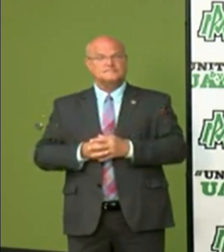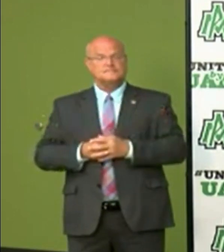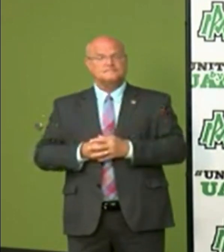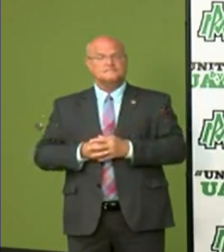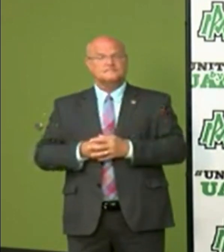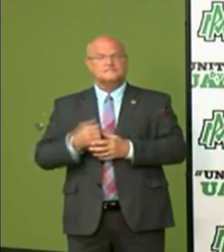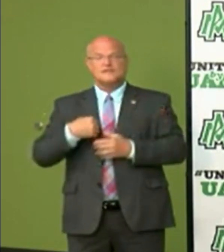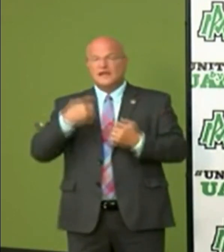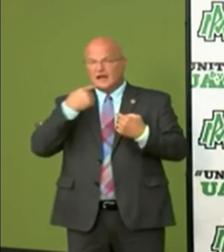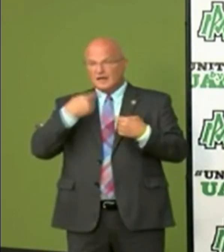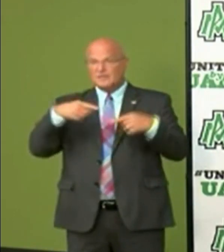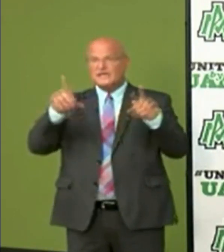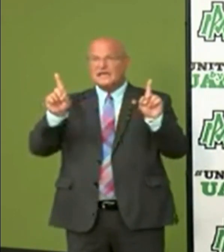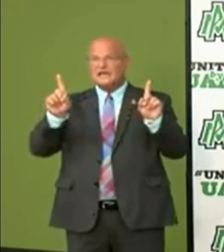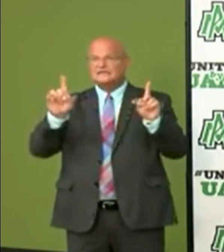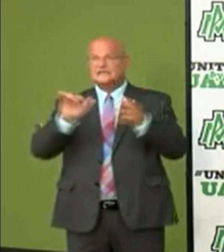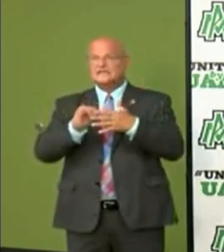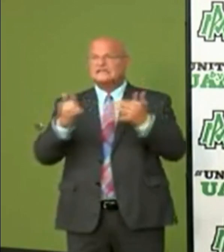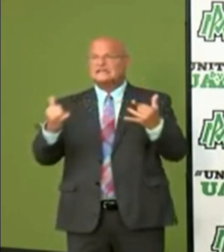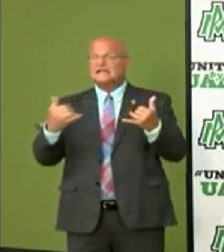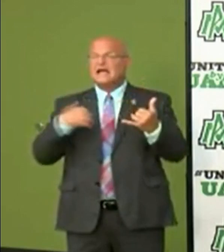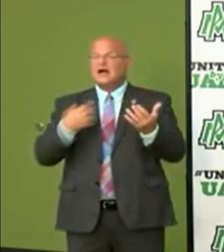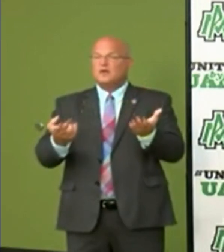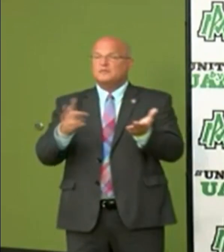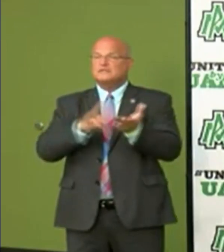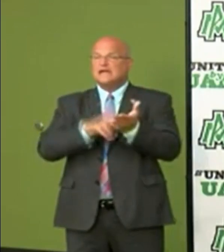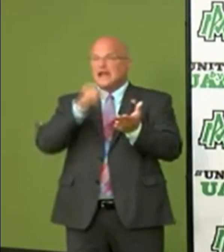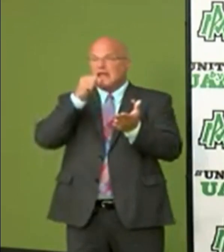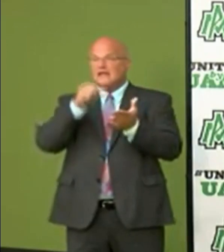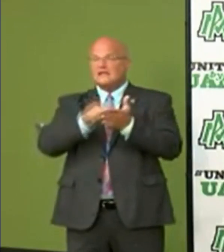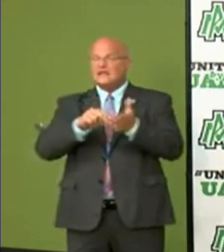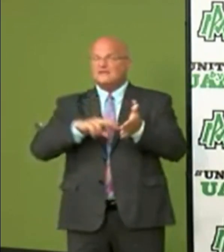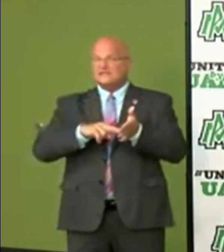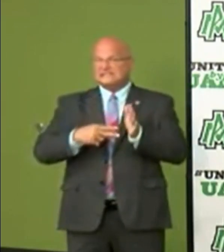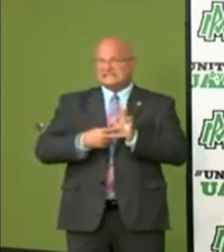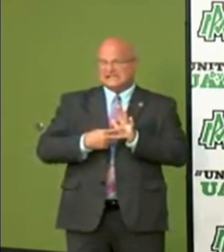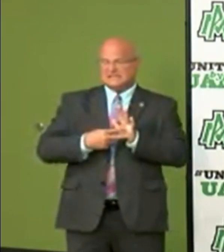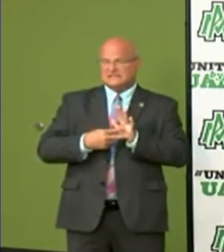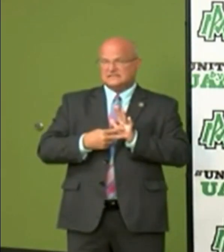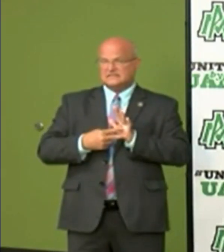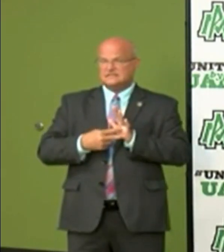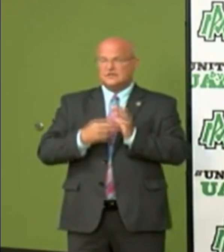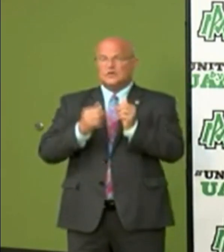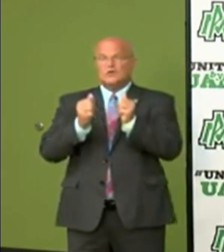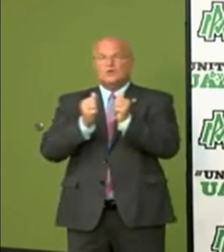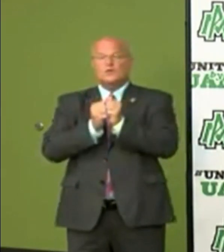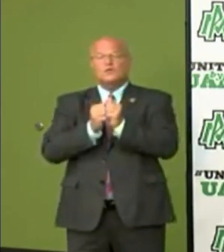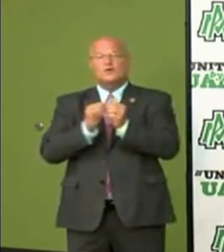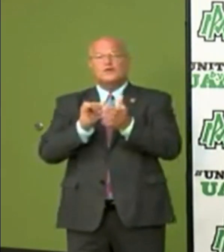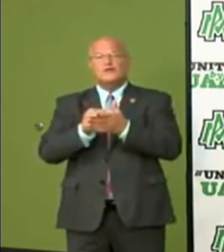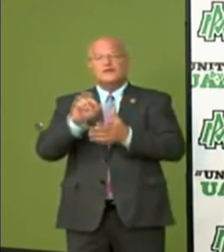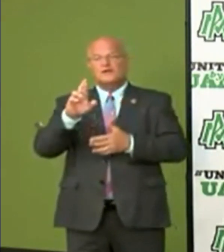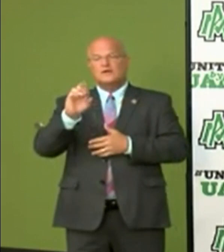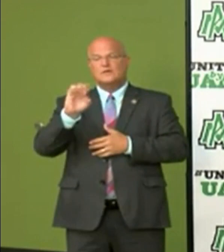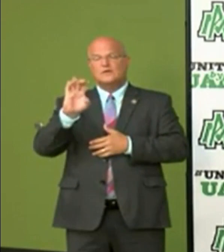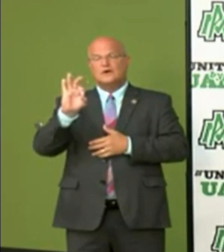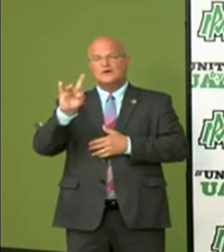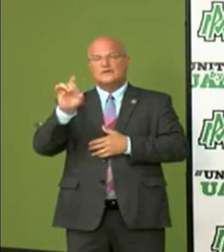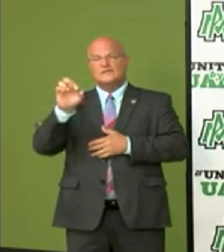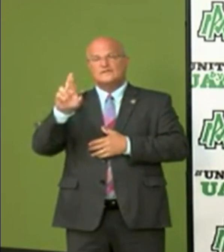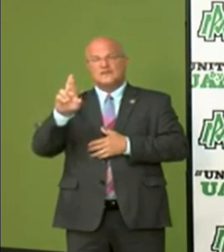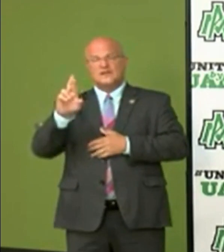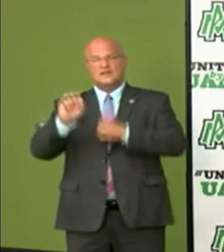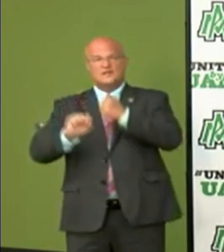And I'm announcing that today I will be signing a letter of intent with the Rockefeller